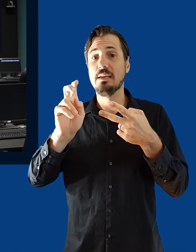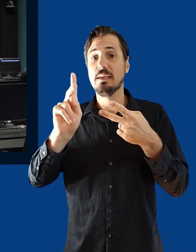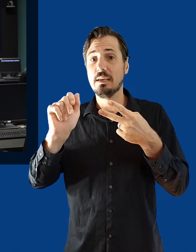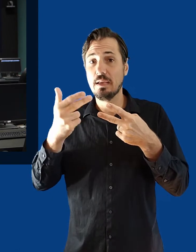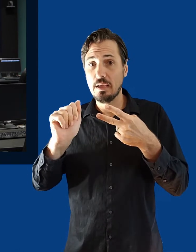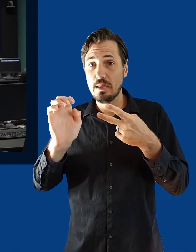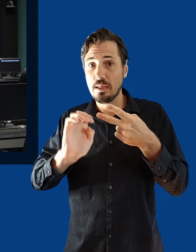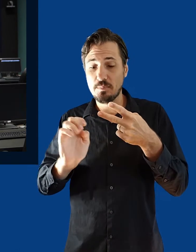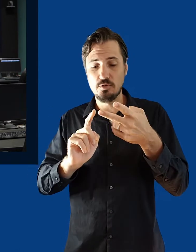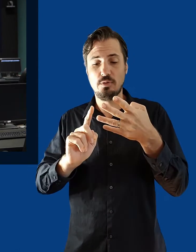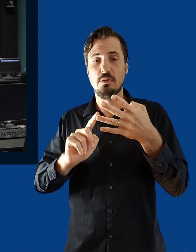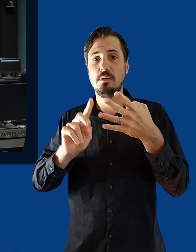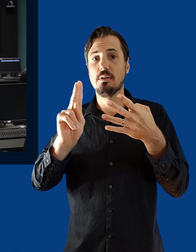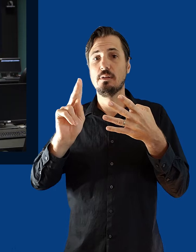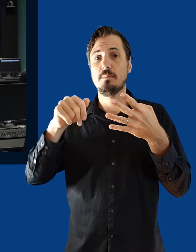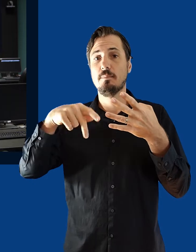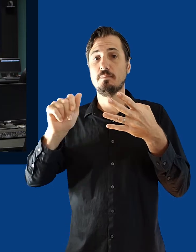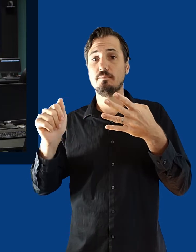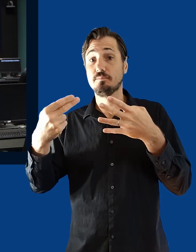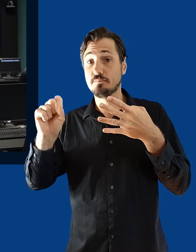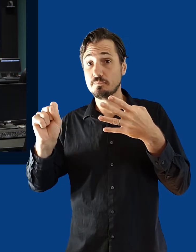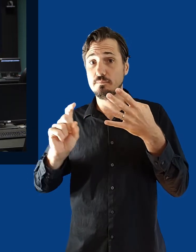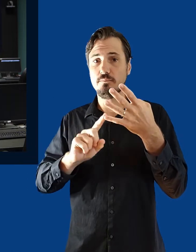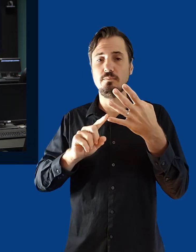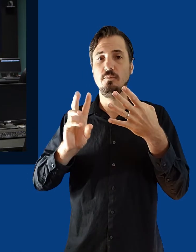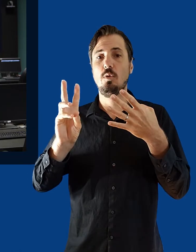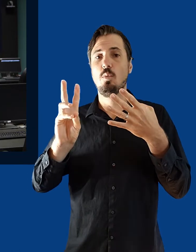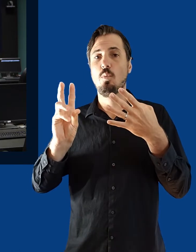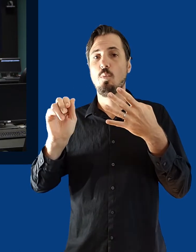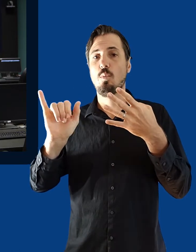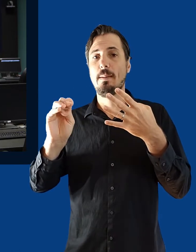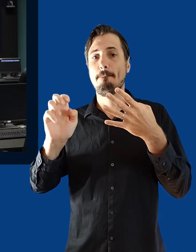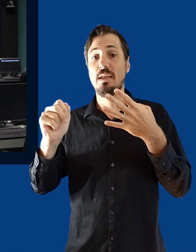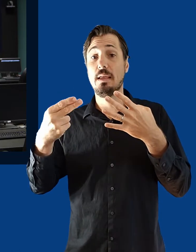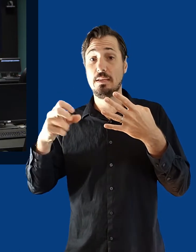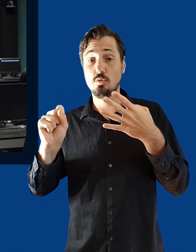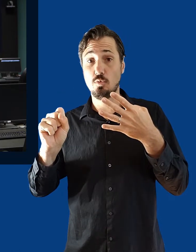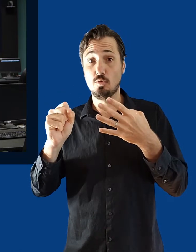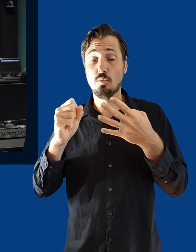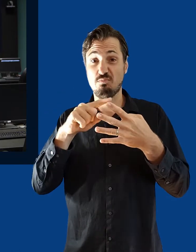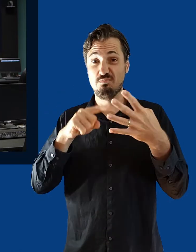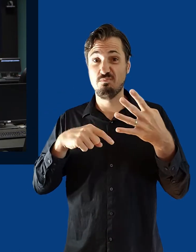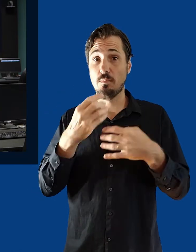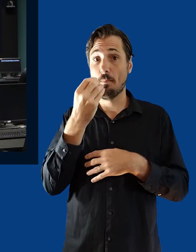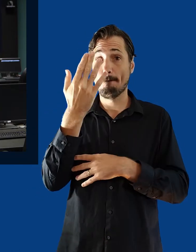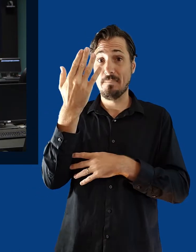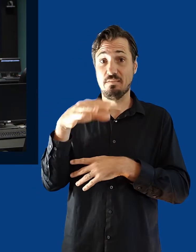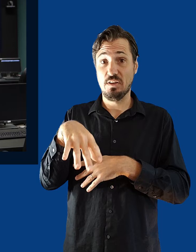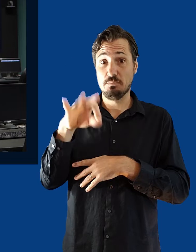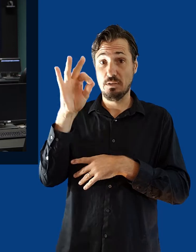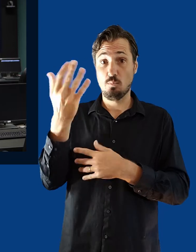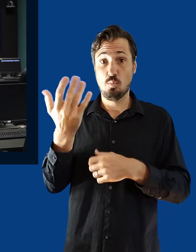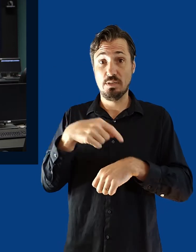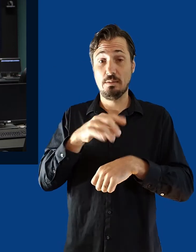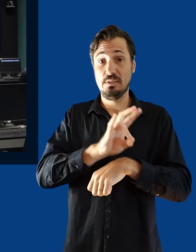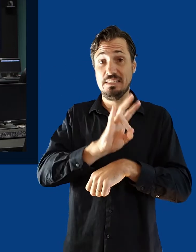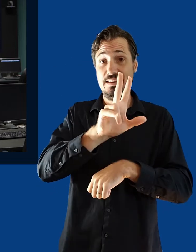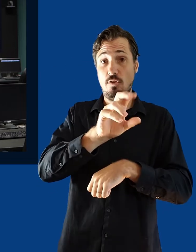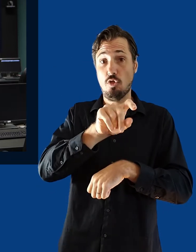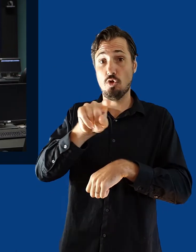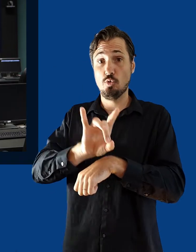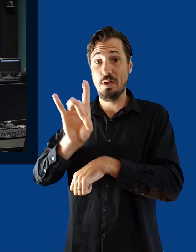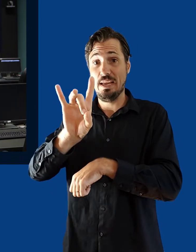Chiefus Kamakahele Middle School, and Waimea High School. Breakfast pickup is from 7:30 a.m. to 8 a.m. and lunch is